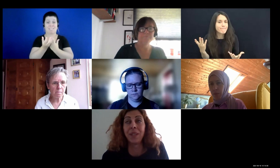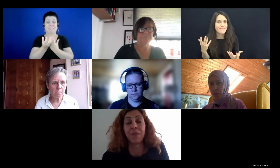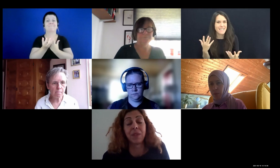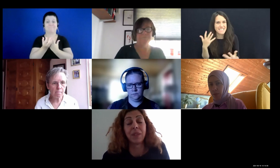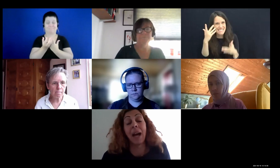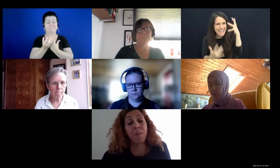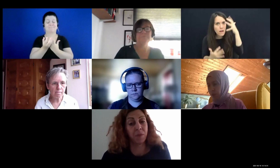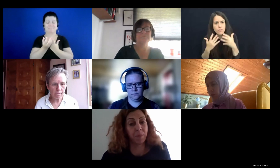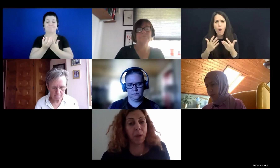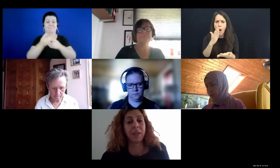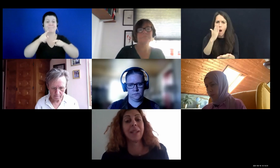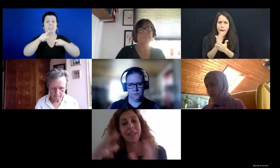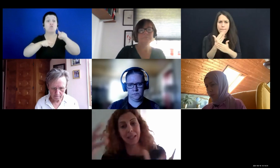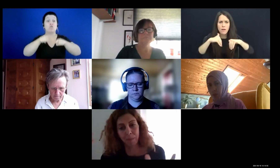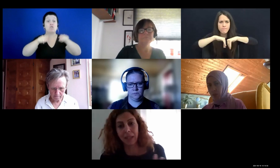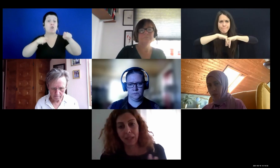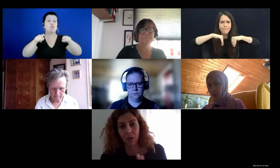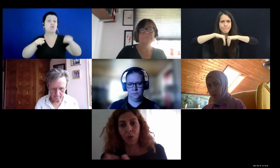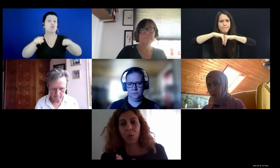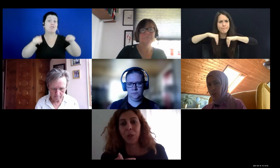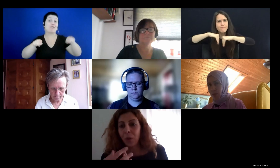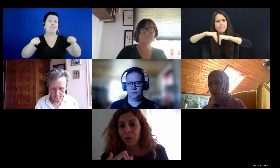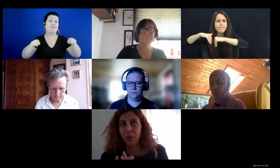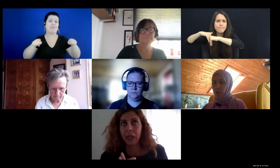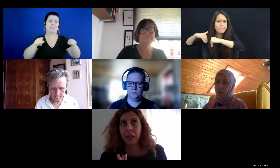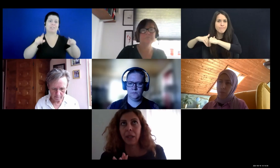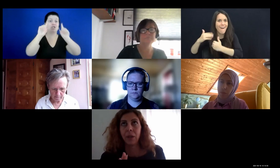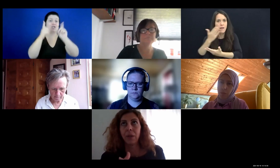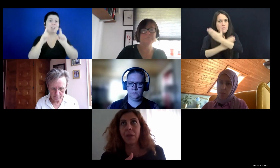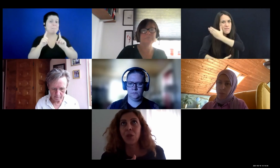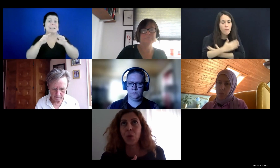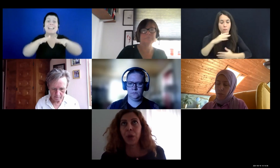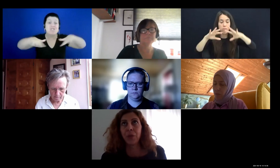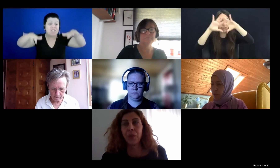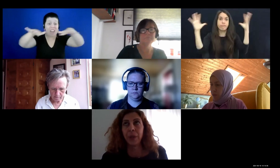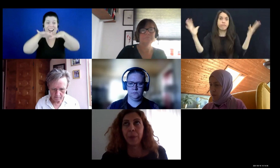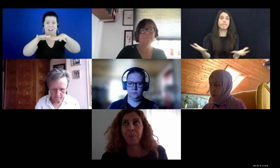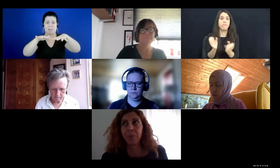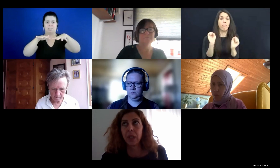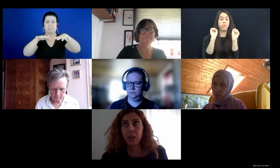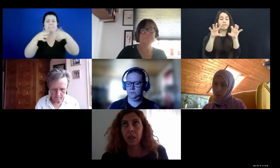on the different types of impairment and disability as a whole. We don't, there's no kind of